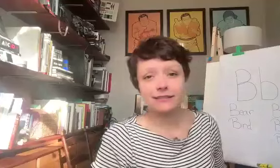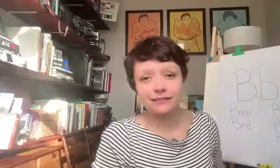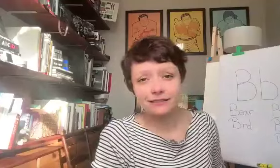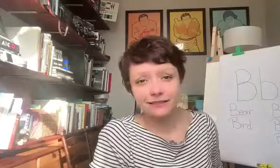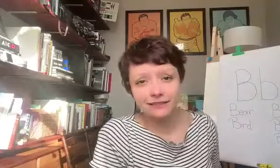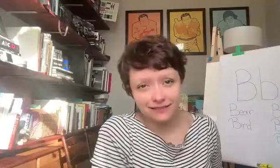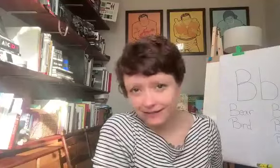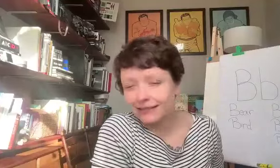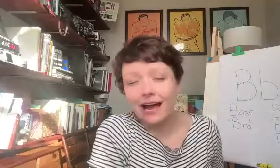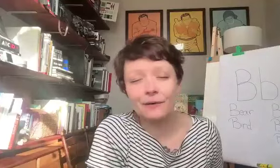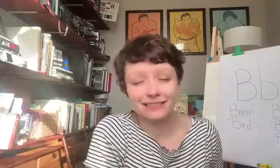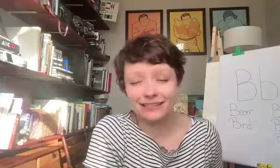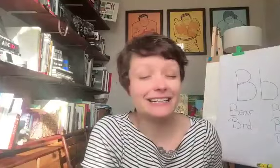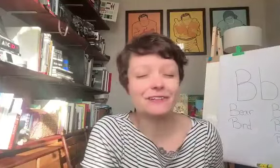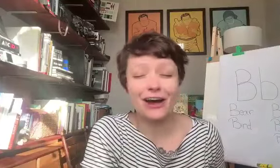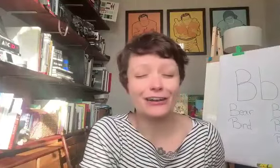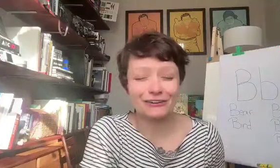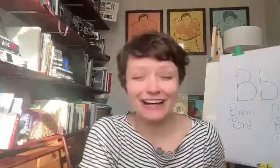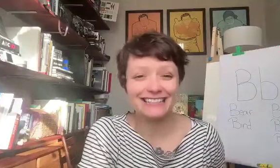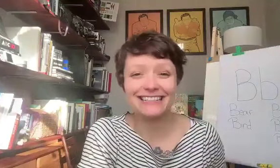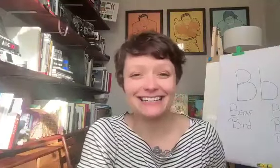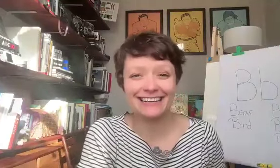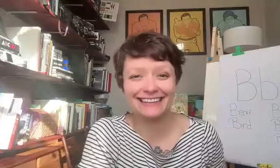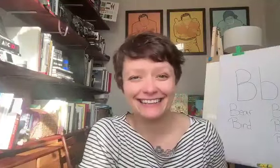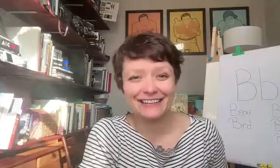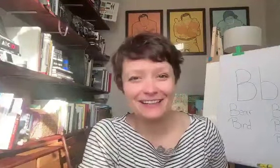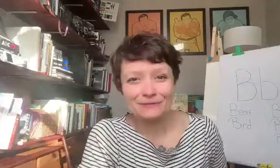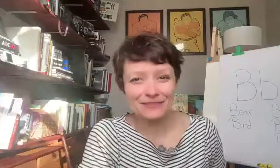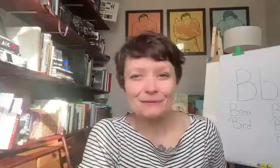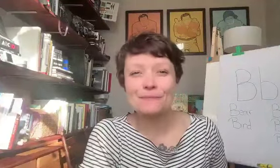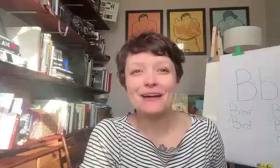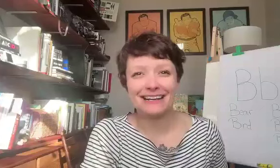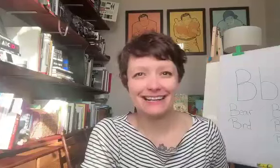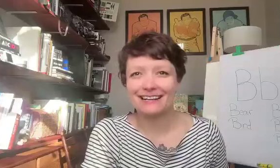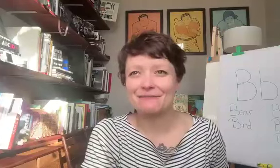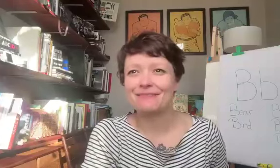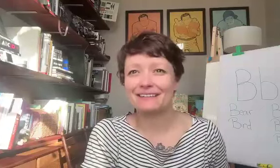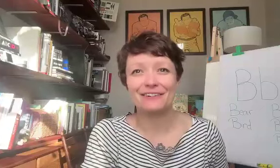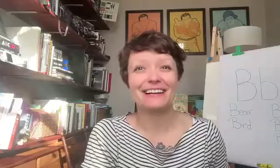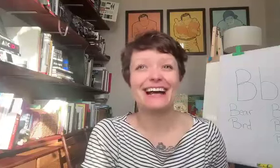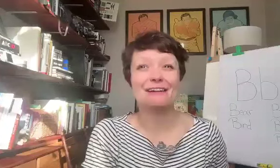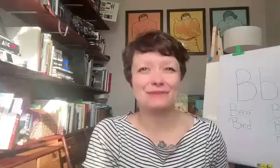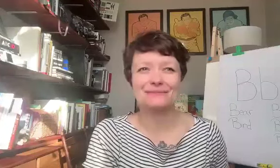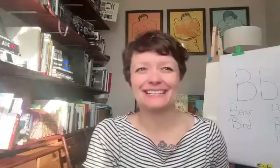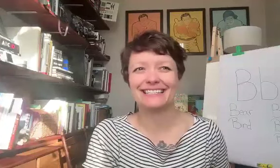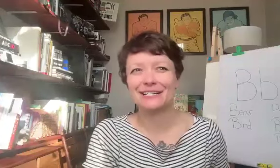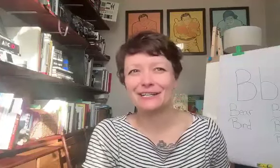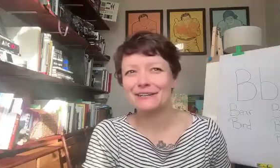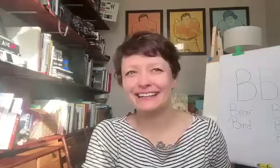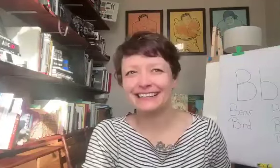Friends, I was in infant toddler class today with many, many very loud babies who had a lot